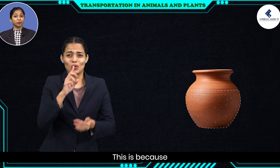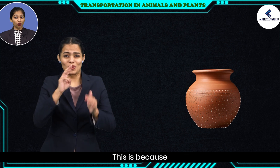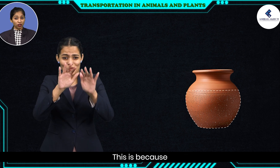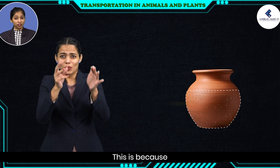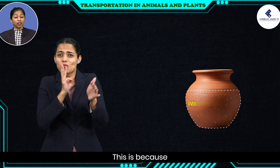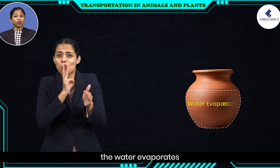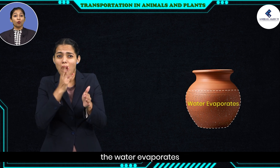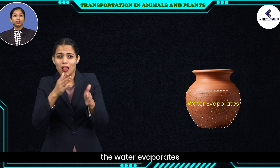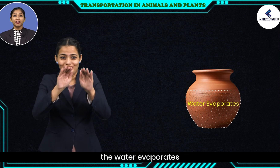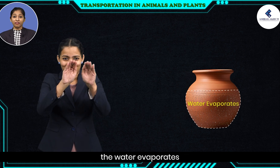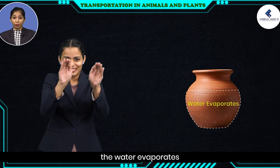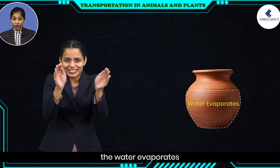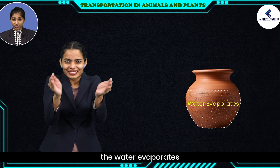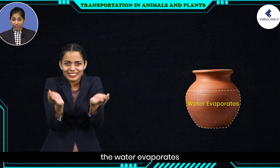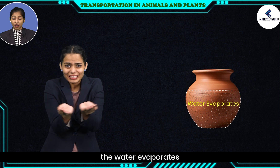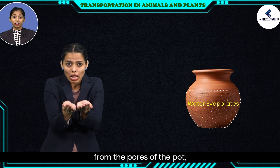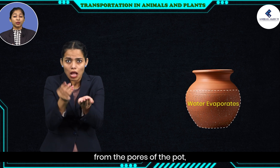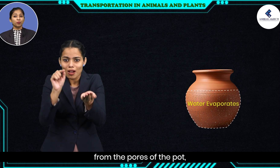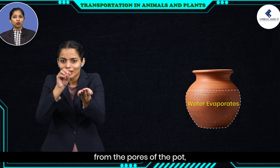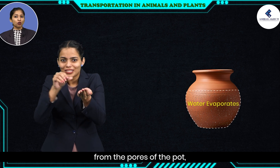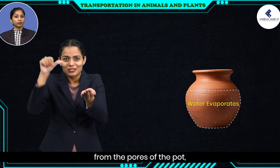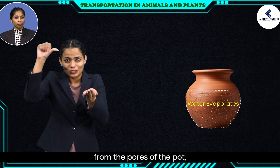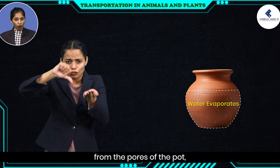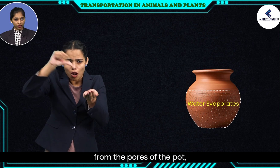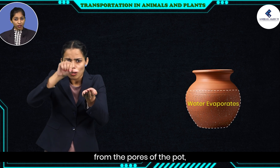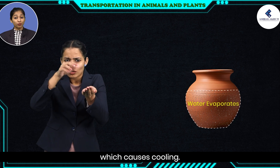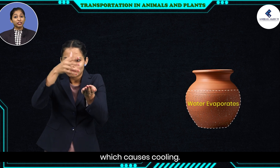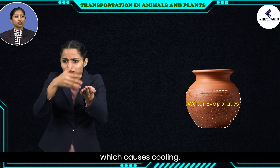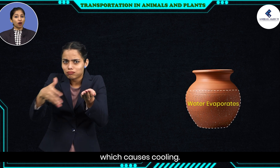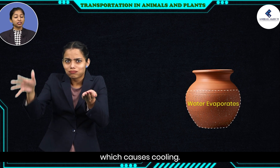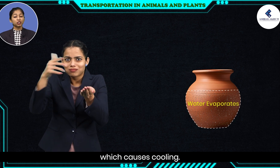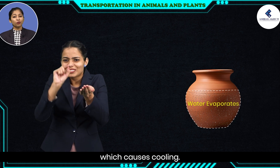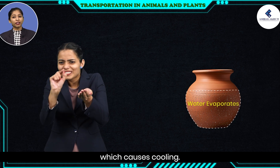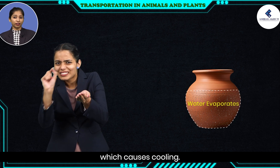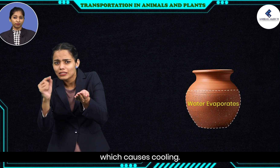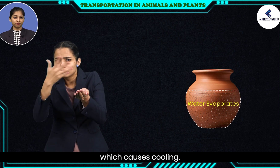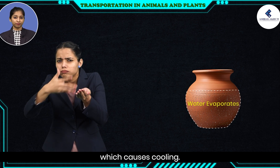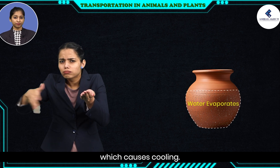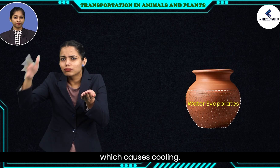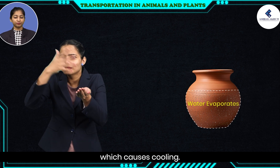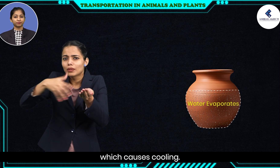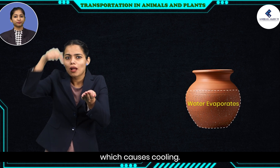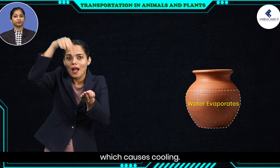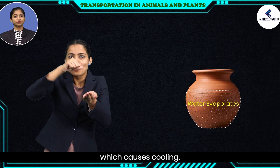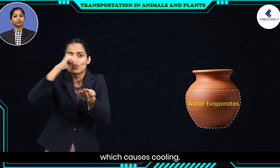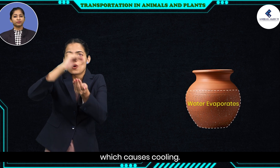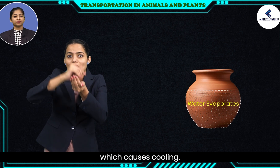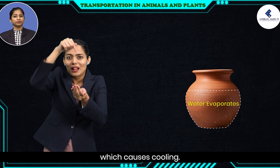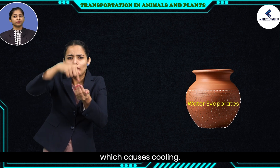This is because the water evaporates from the pores of the pot, which causes cooling.